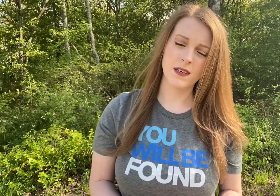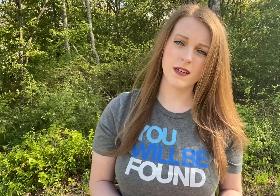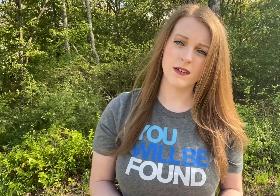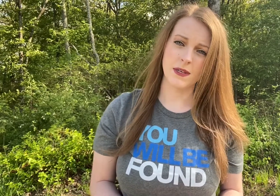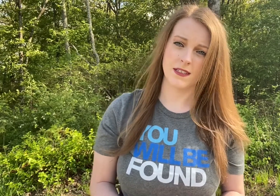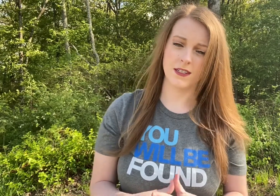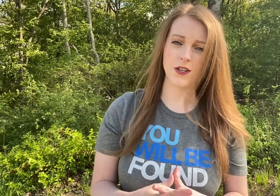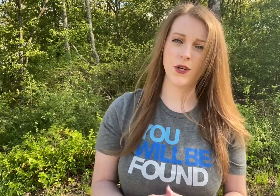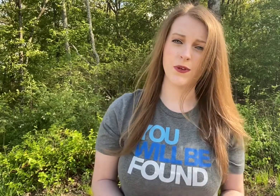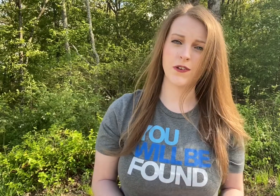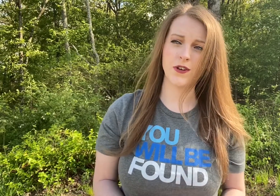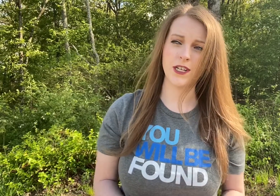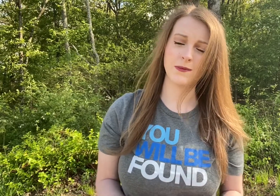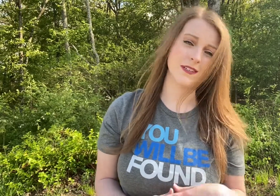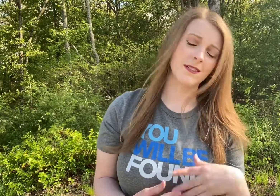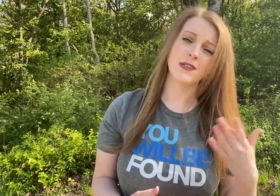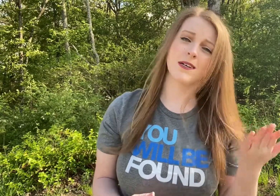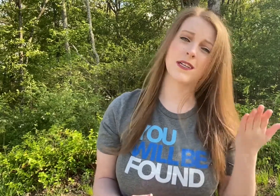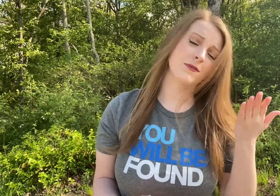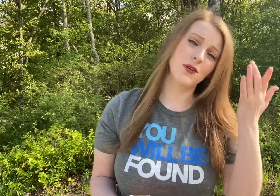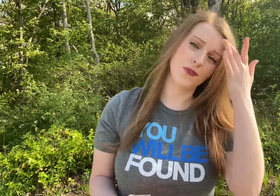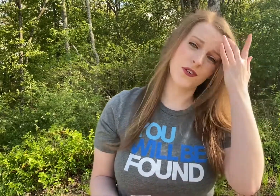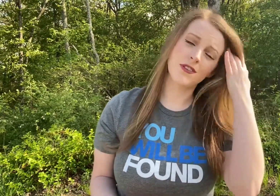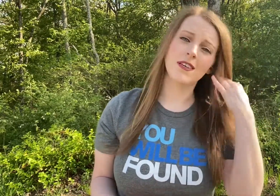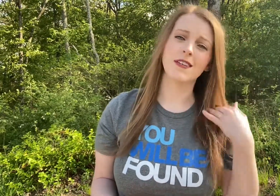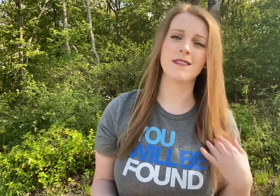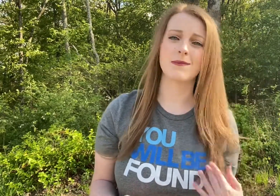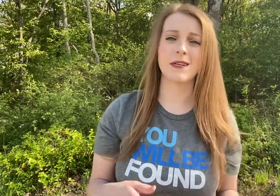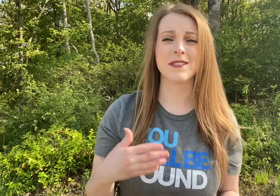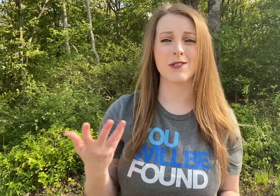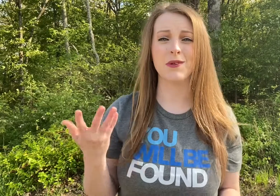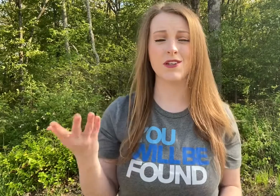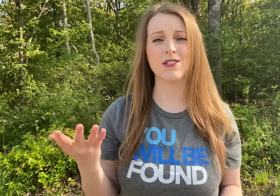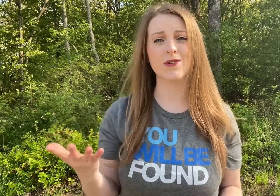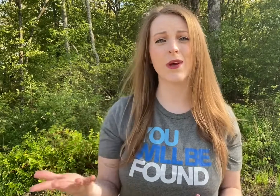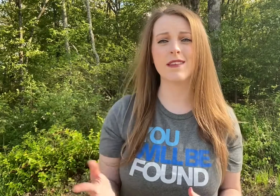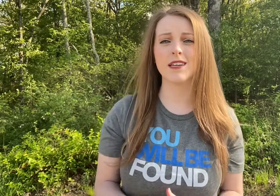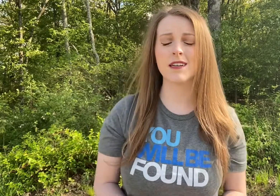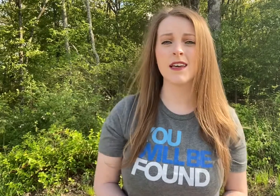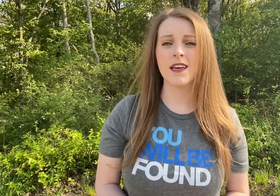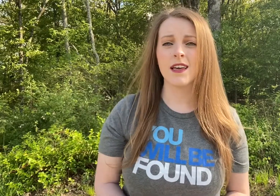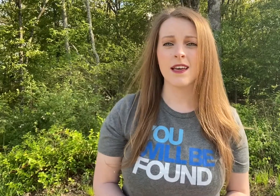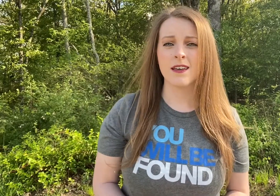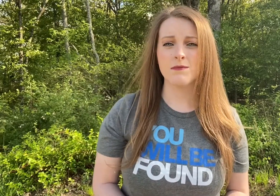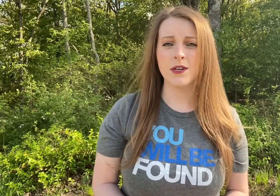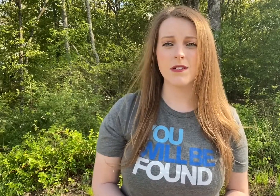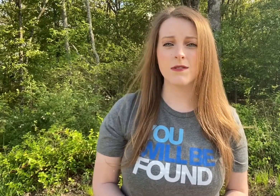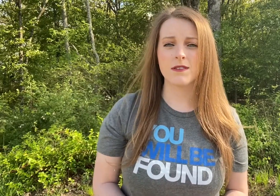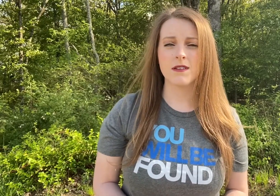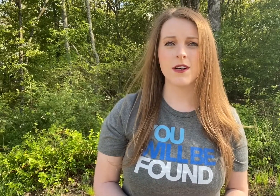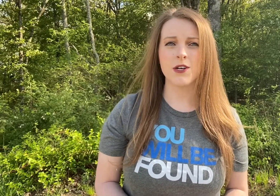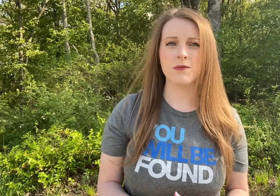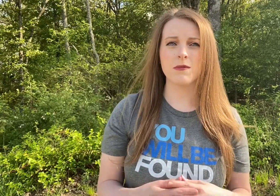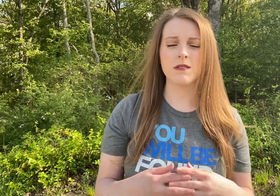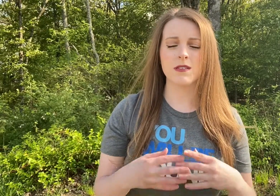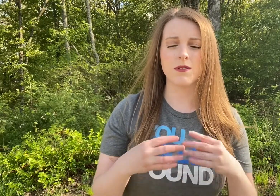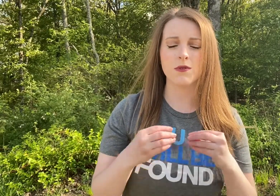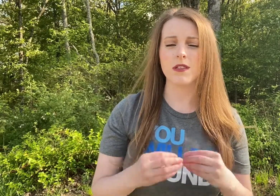being stuck alone with their thoughts, because sometimes that can be a really good thing and sometimes that can be a not so great thing. But it really